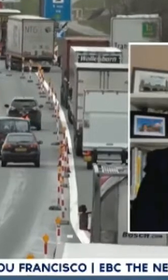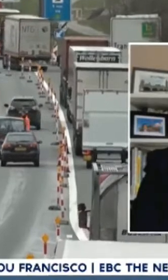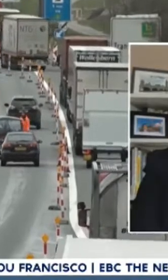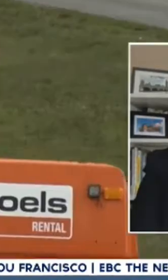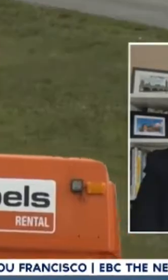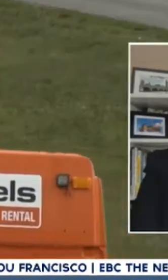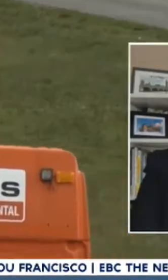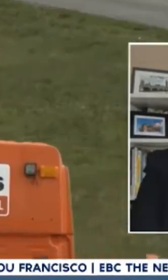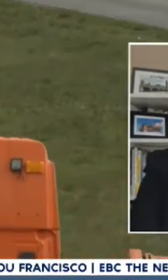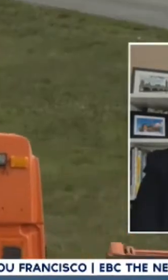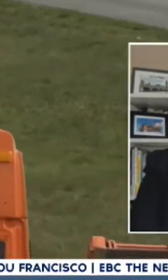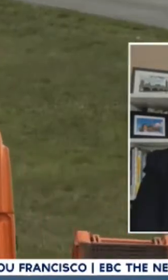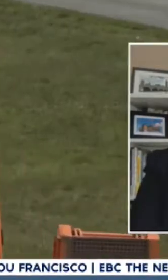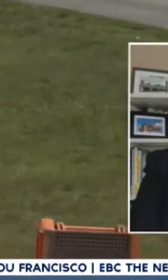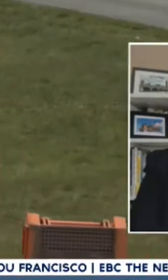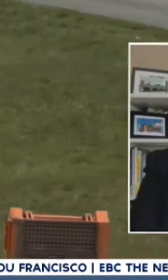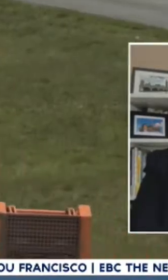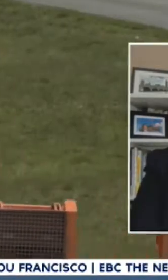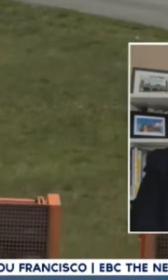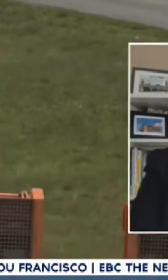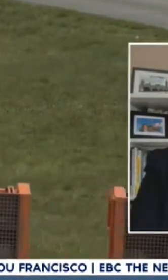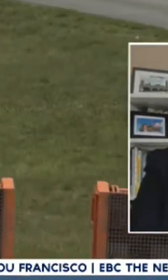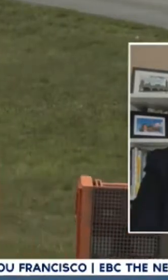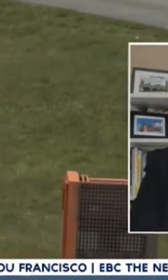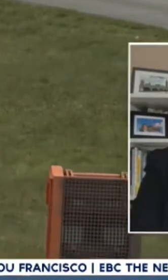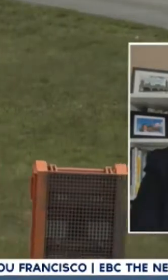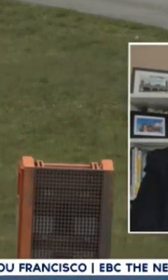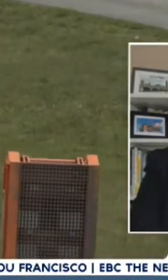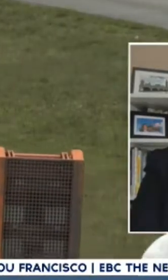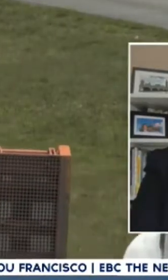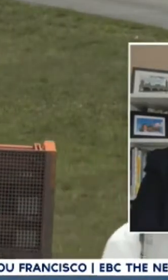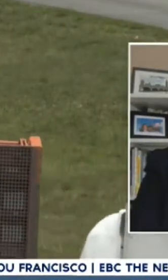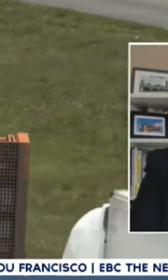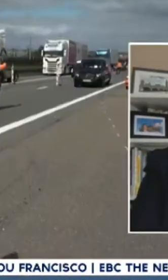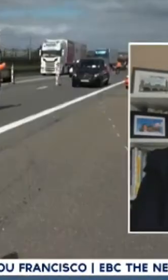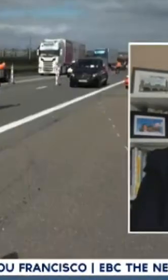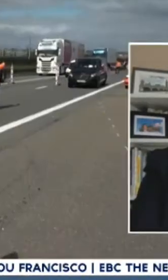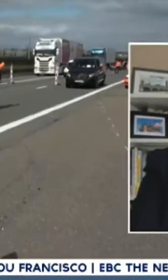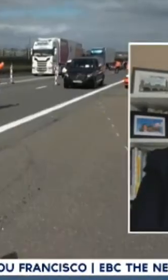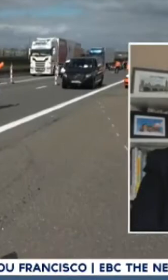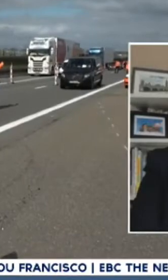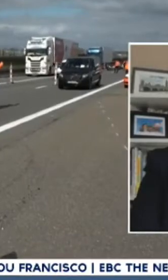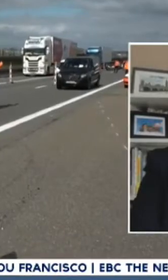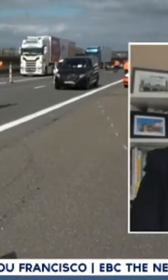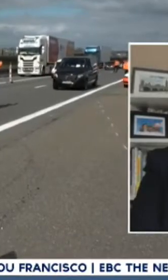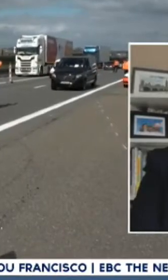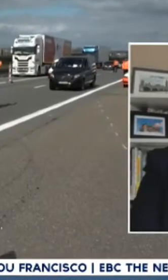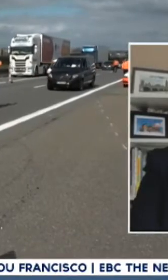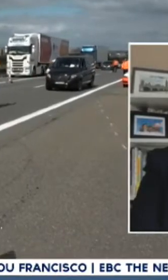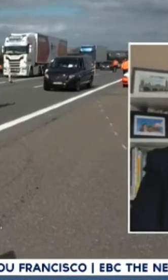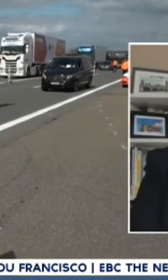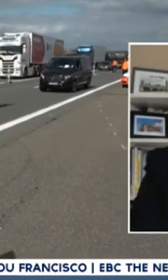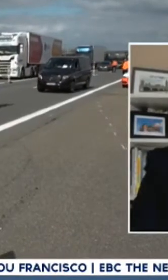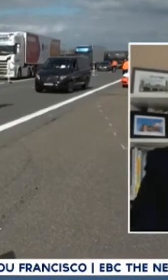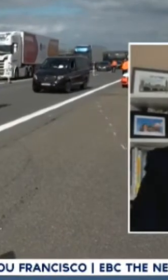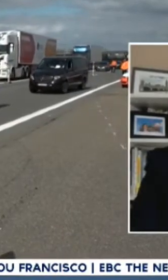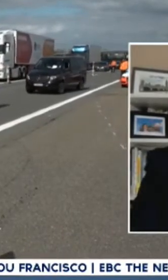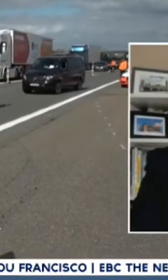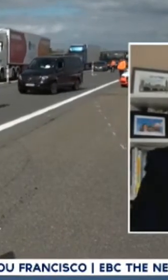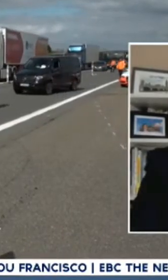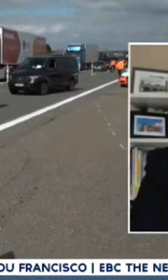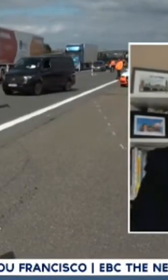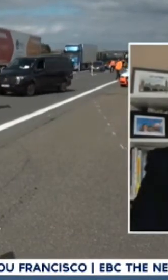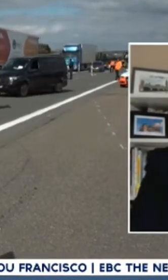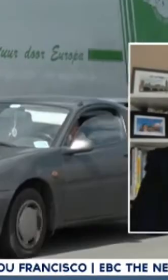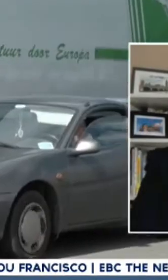be loosened or tightened once every 3 to 4 weeks. Rutte, in the press conference, gave